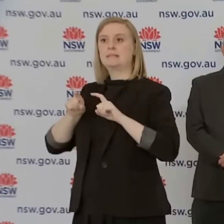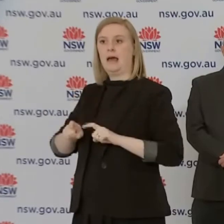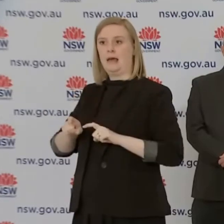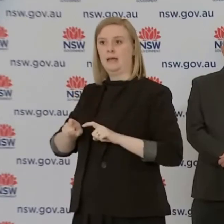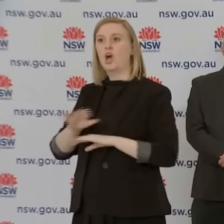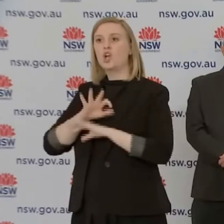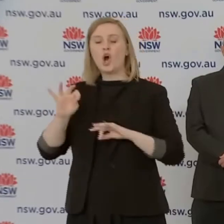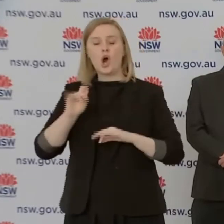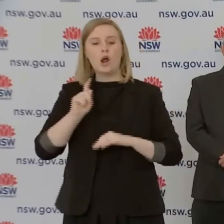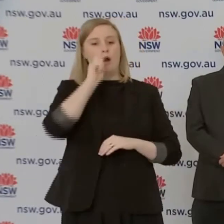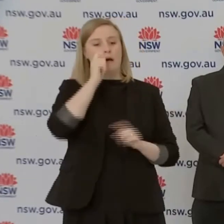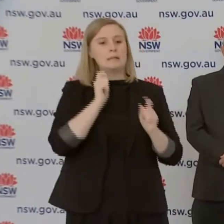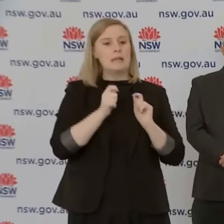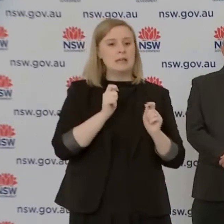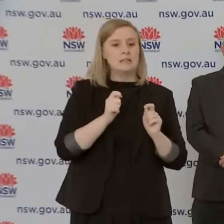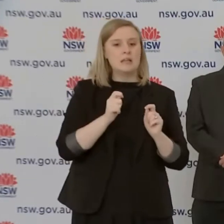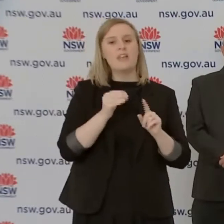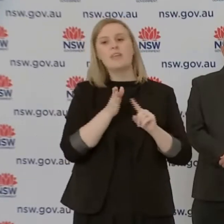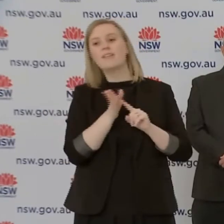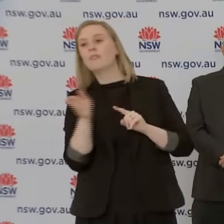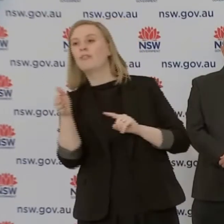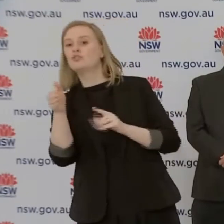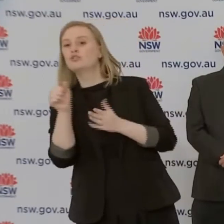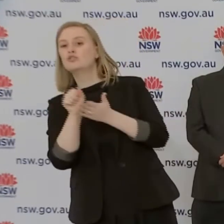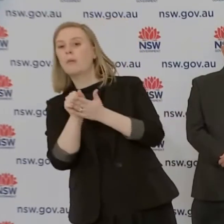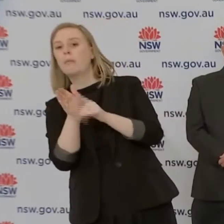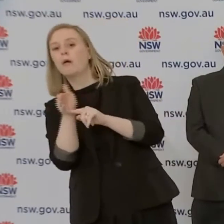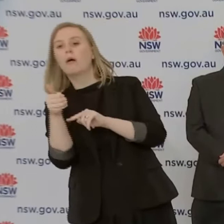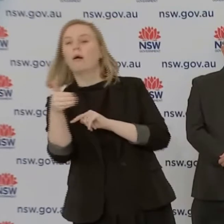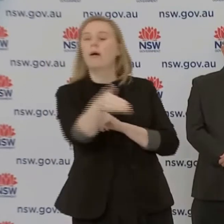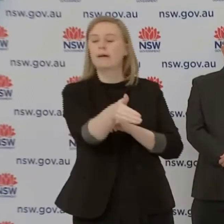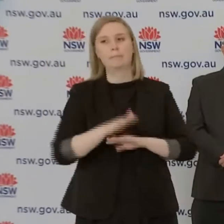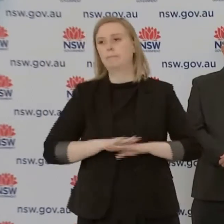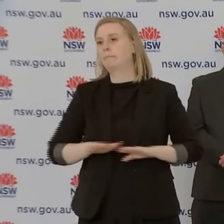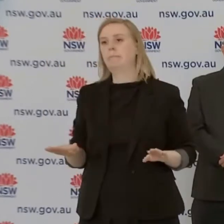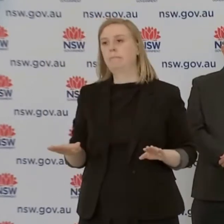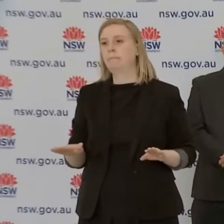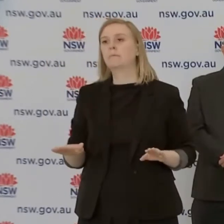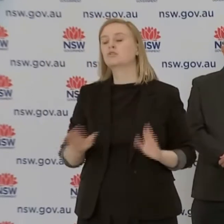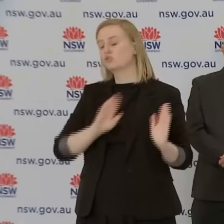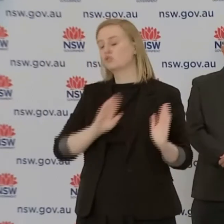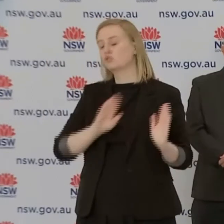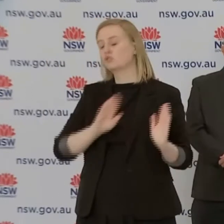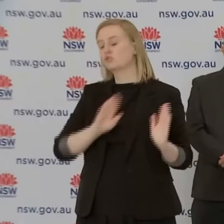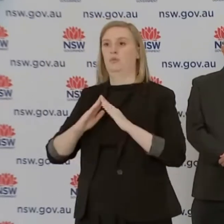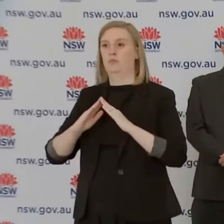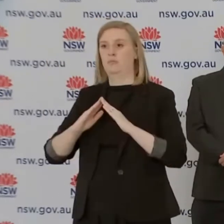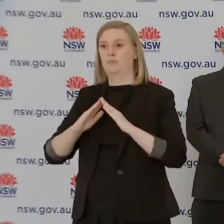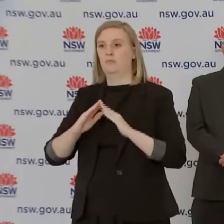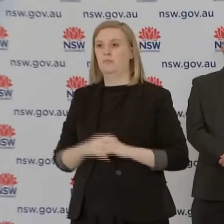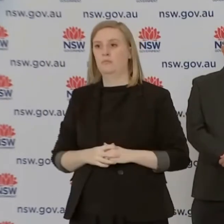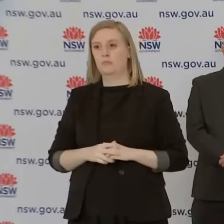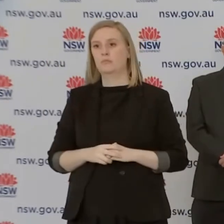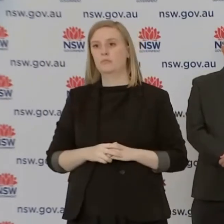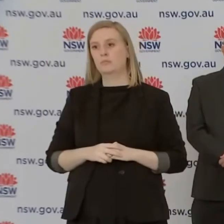further transmit the virus. So just as a reminder, you are required to self-isolate if you've had a symptomatic COVID test.